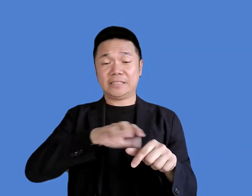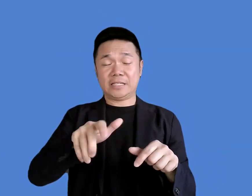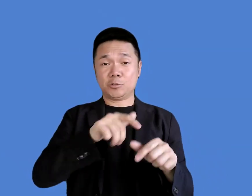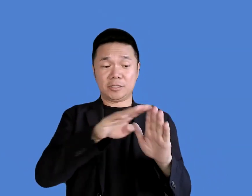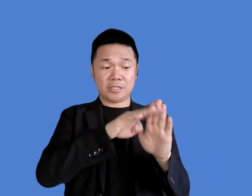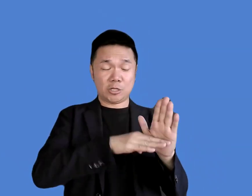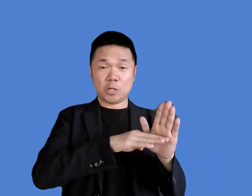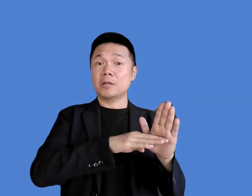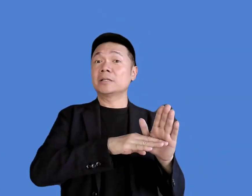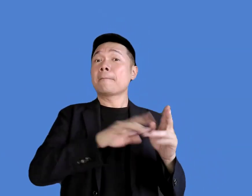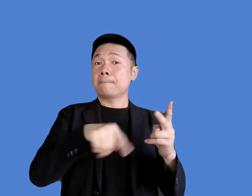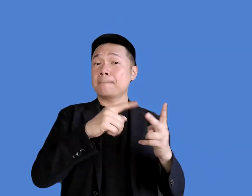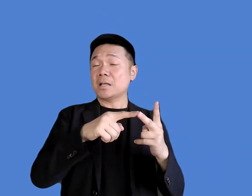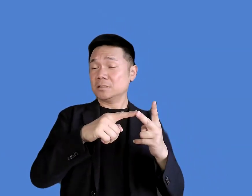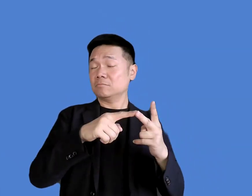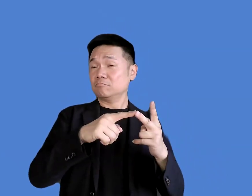work internationally.